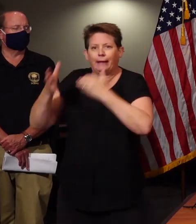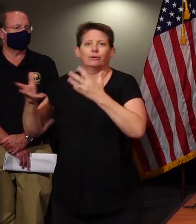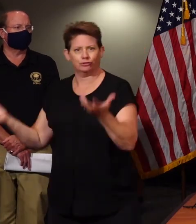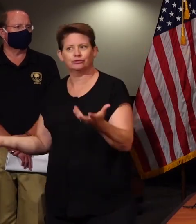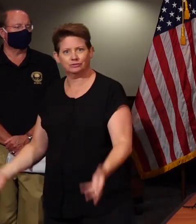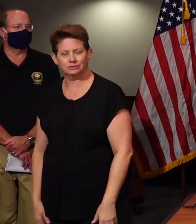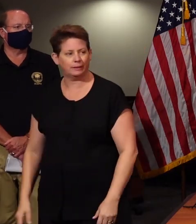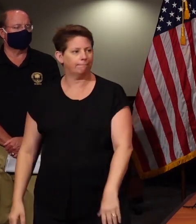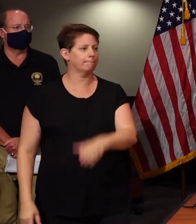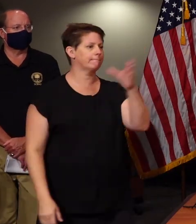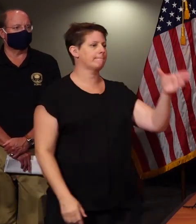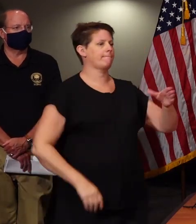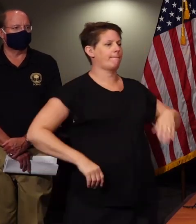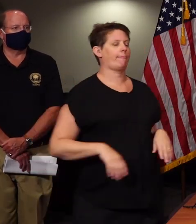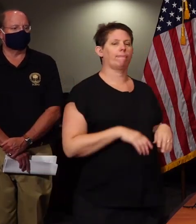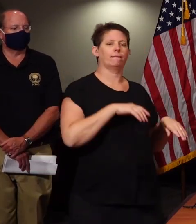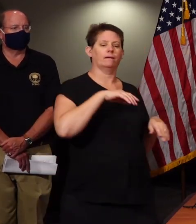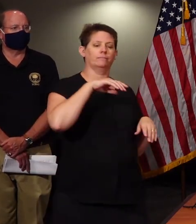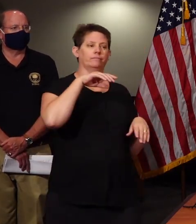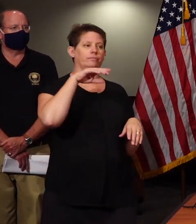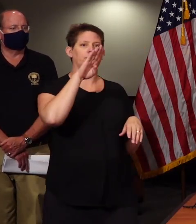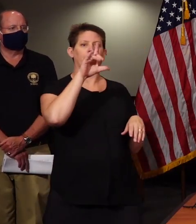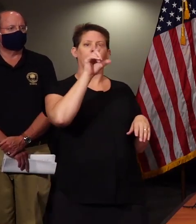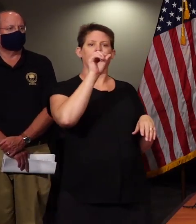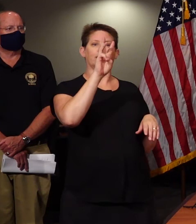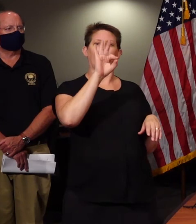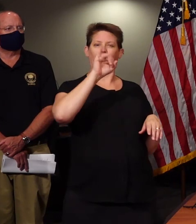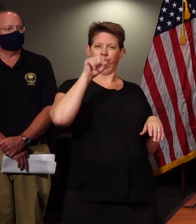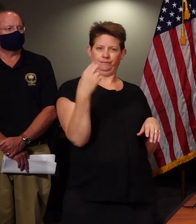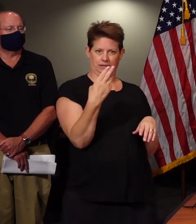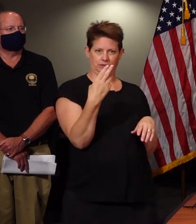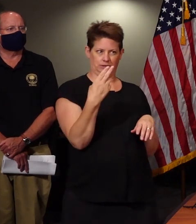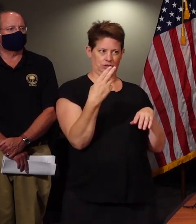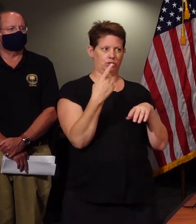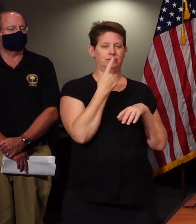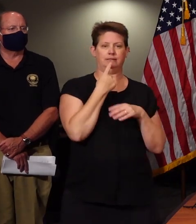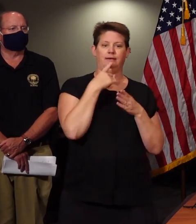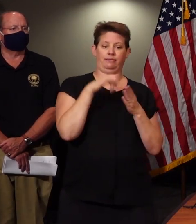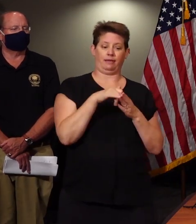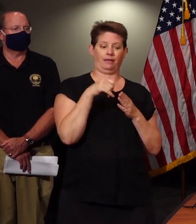the Lexington County Blowfish are arguing that there's a loophole that allows amateur sports to